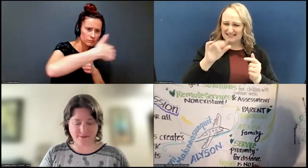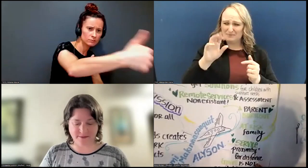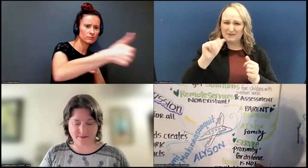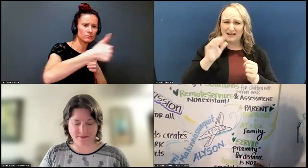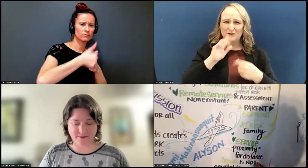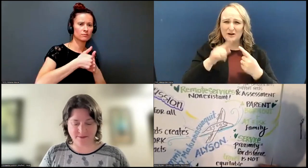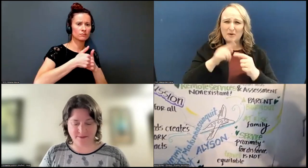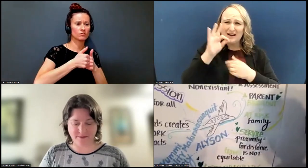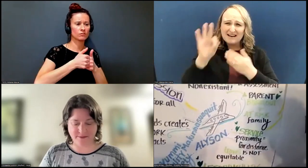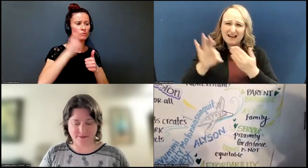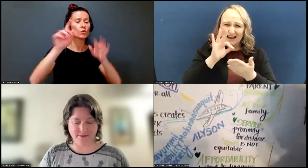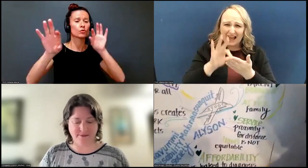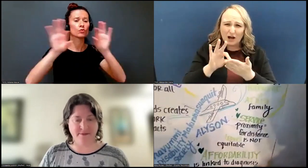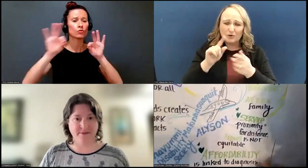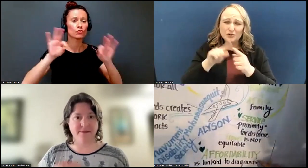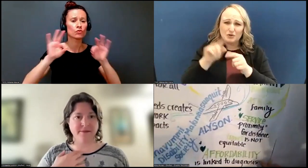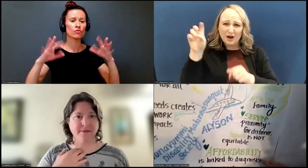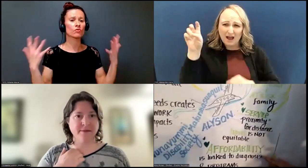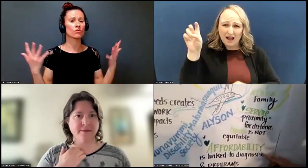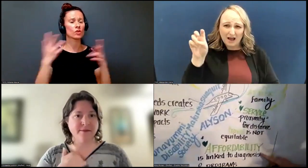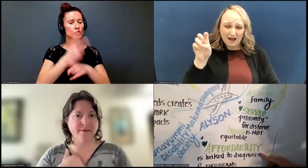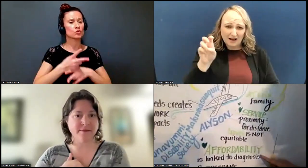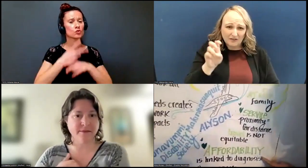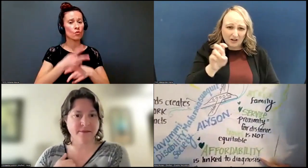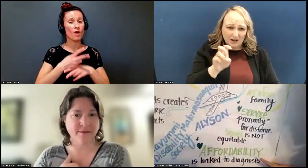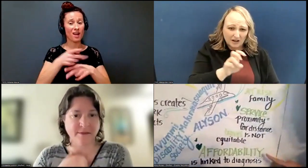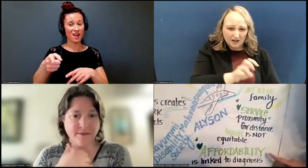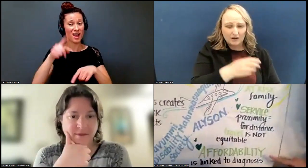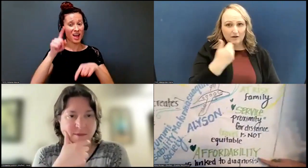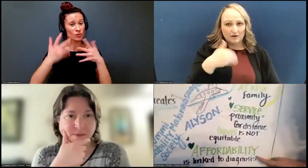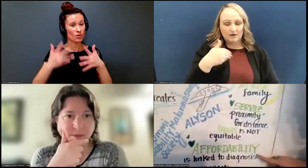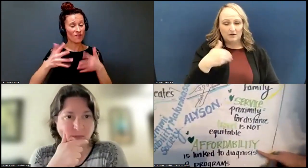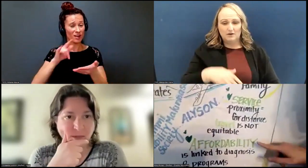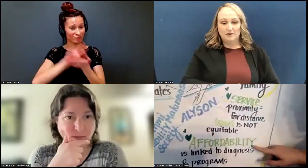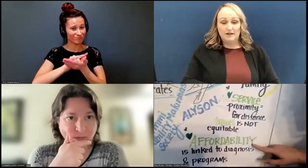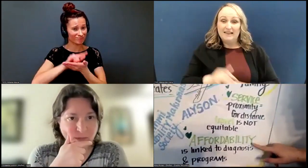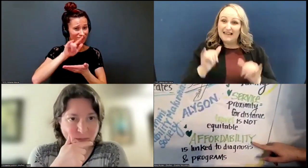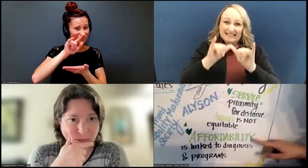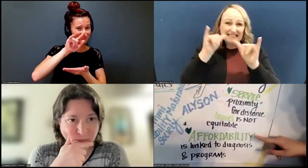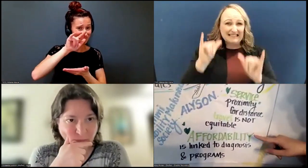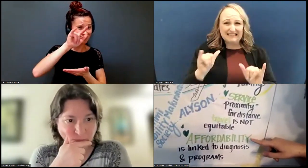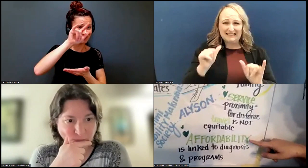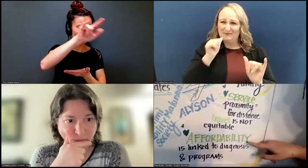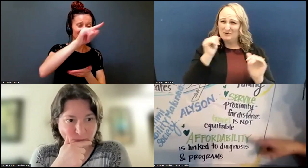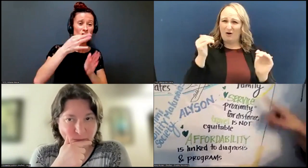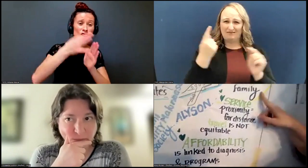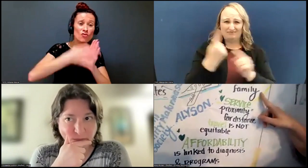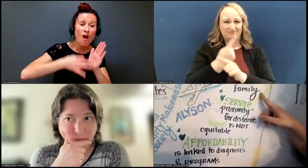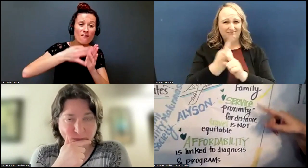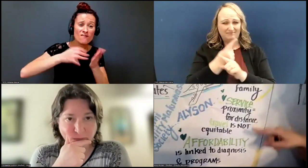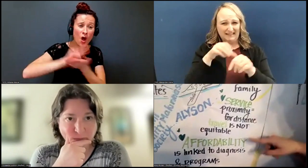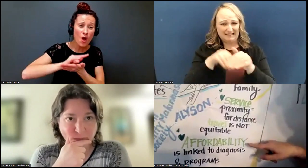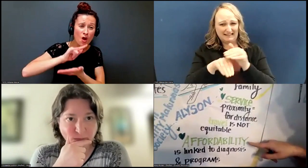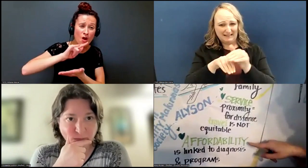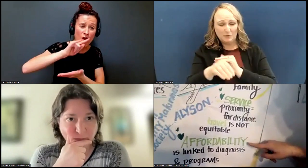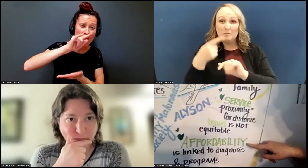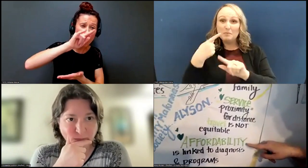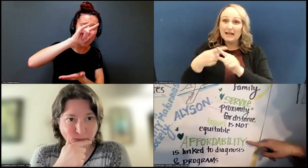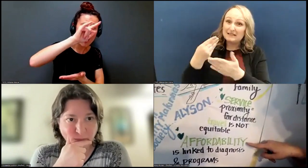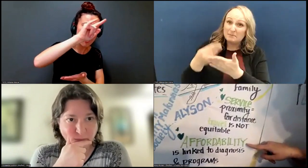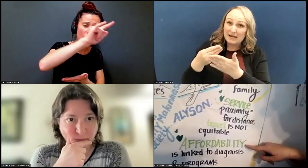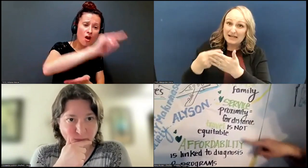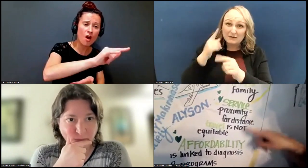an equitable system at all, and that so much of your ability to receive the money you need to travel, it's a bit of